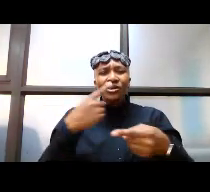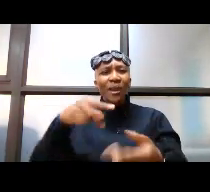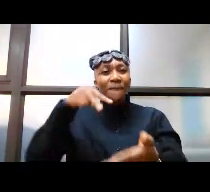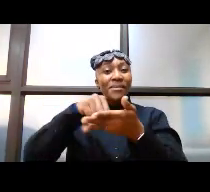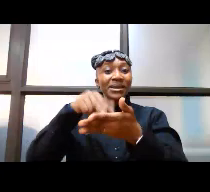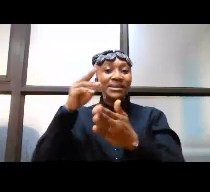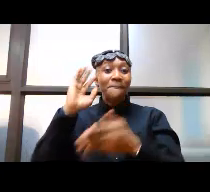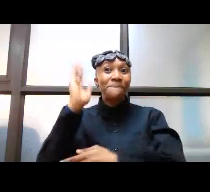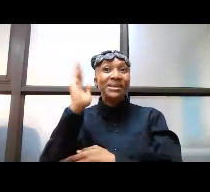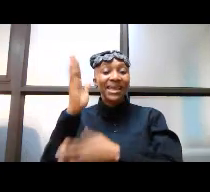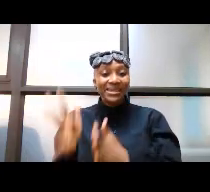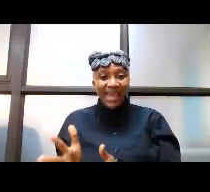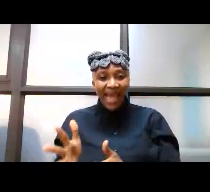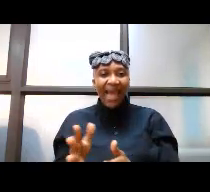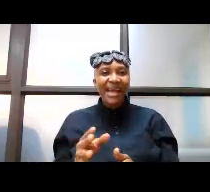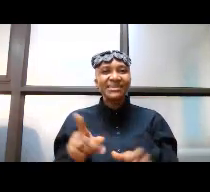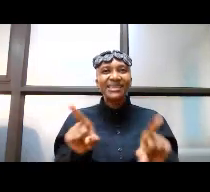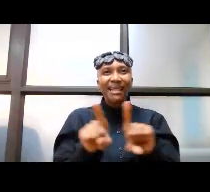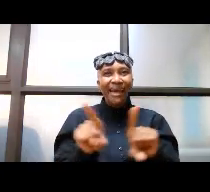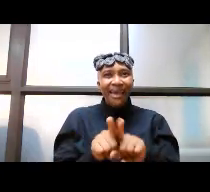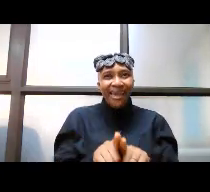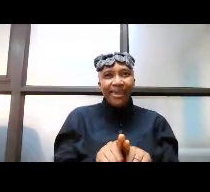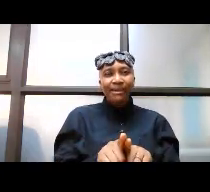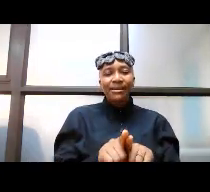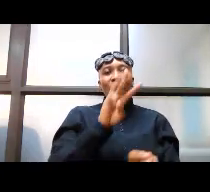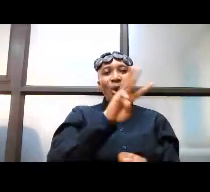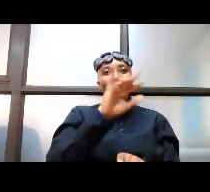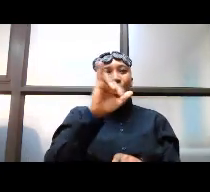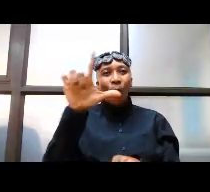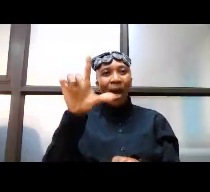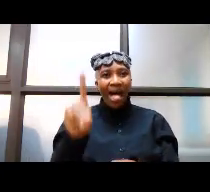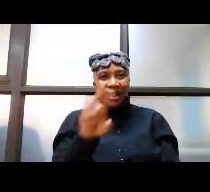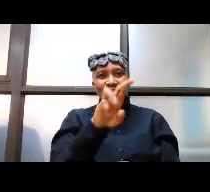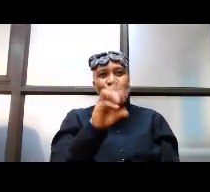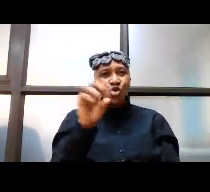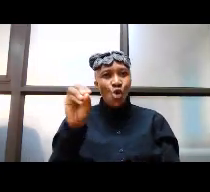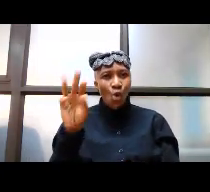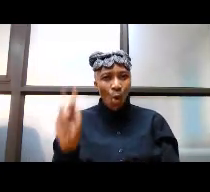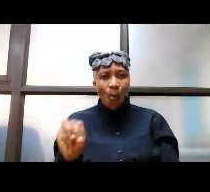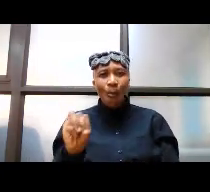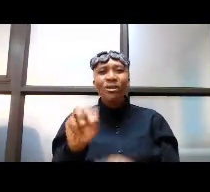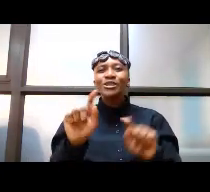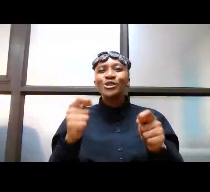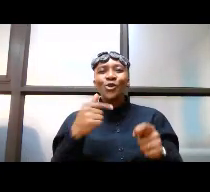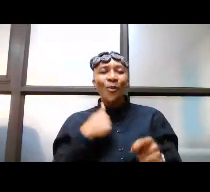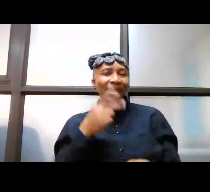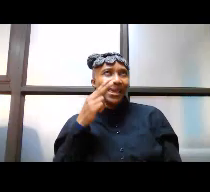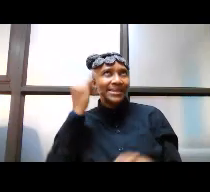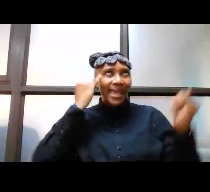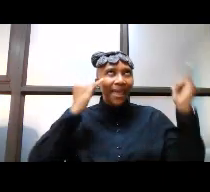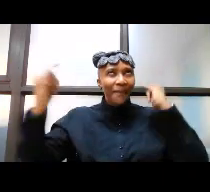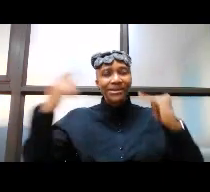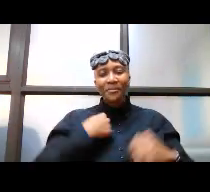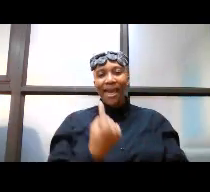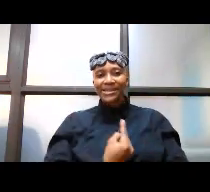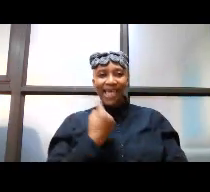Room. So I would see myself with people like Sade, Saifo, and those sort